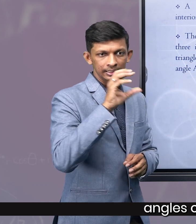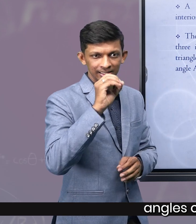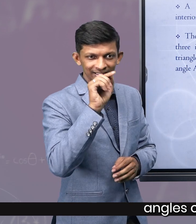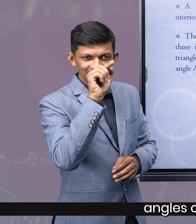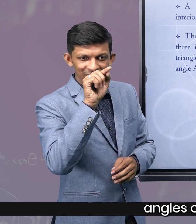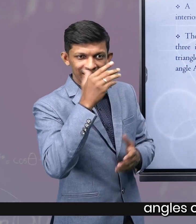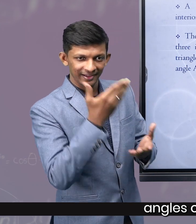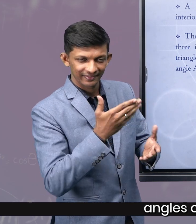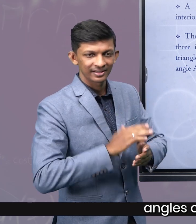180 degrees.